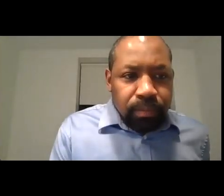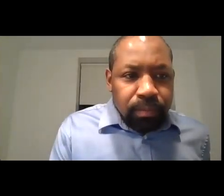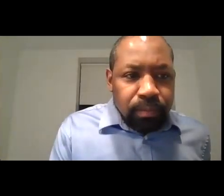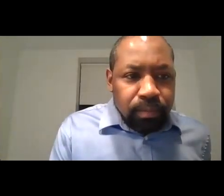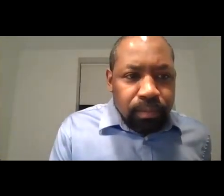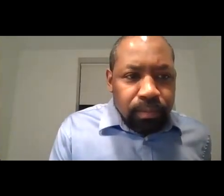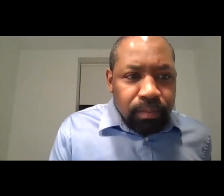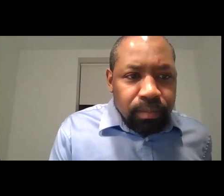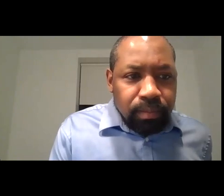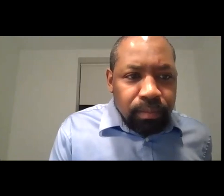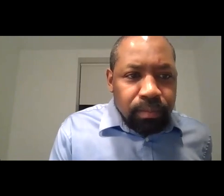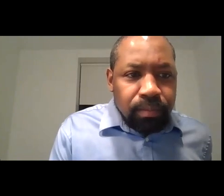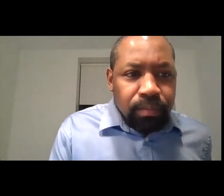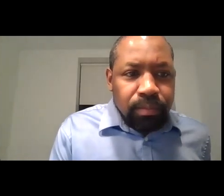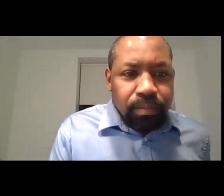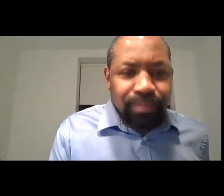his report. Very good.